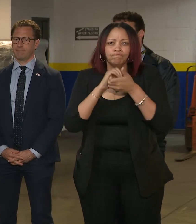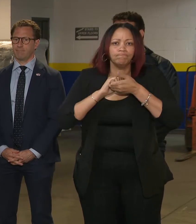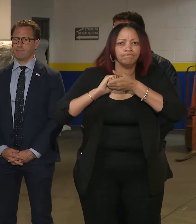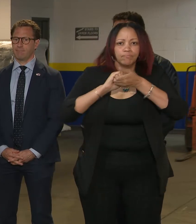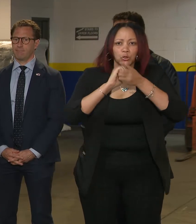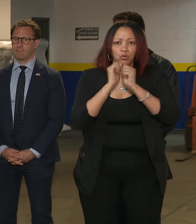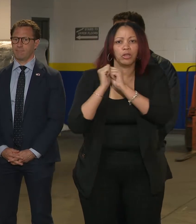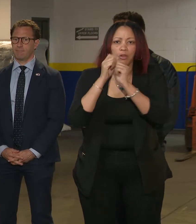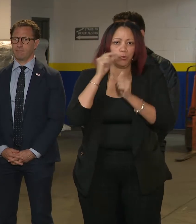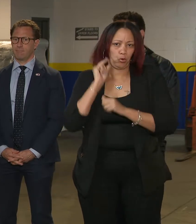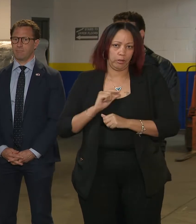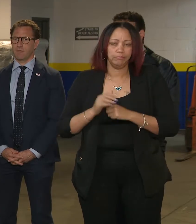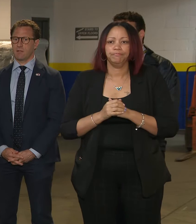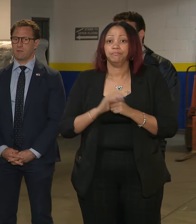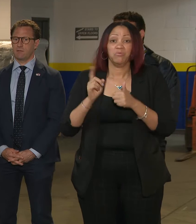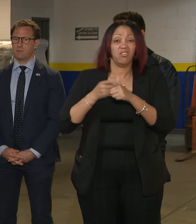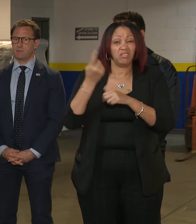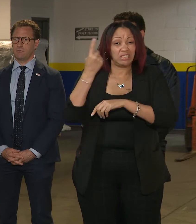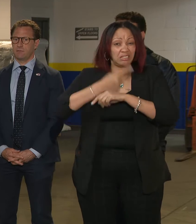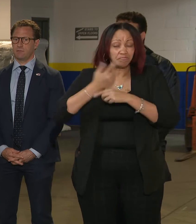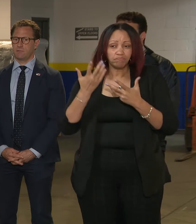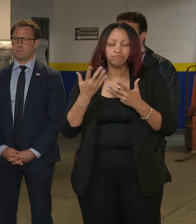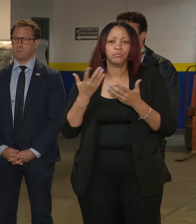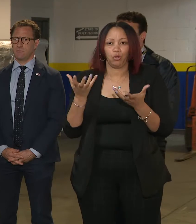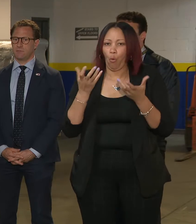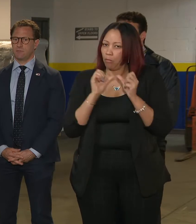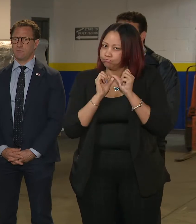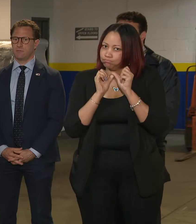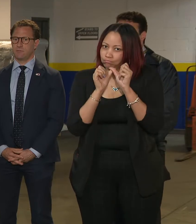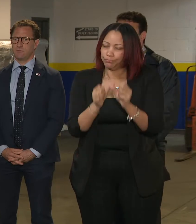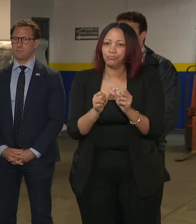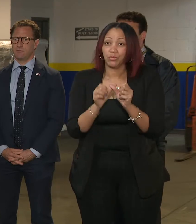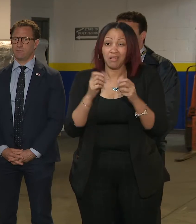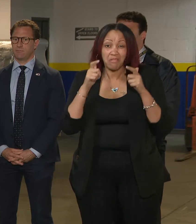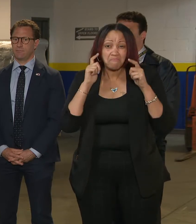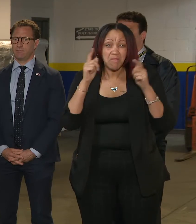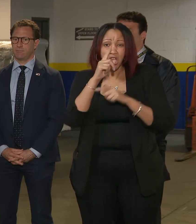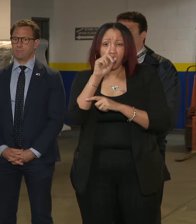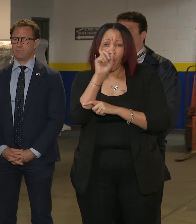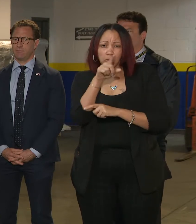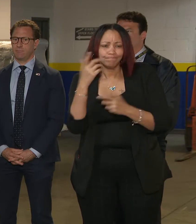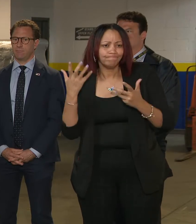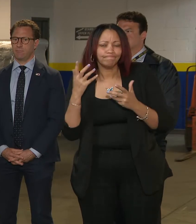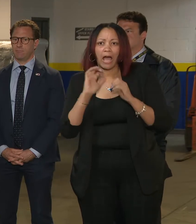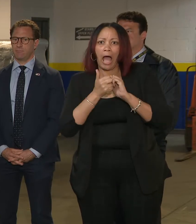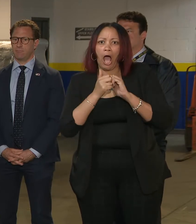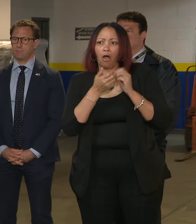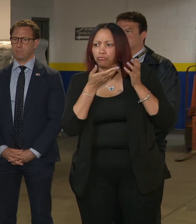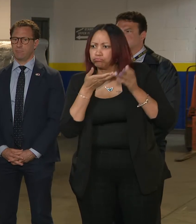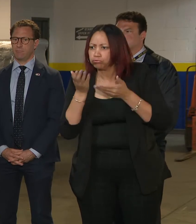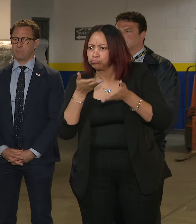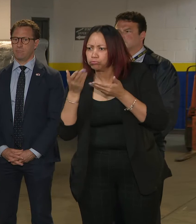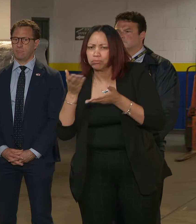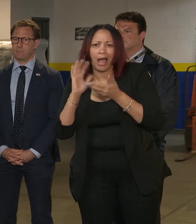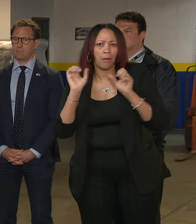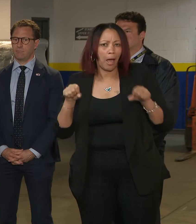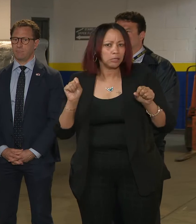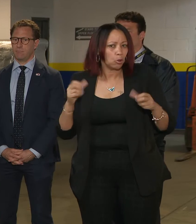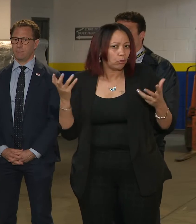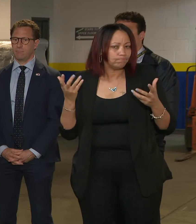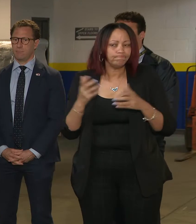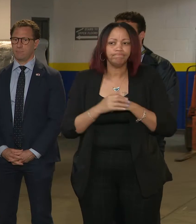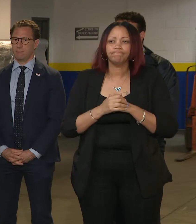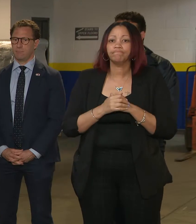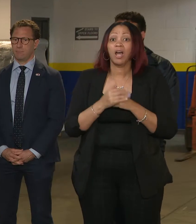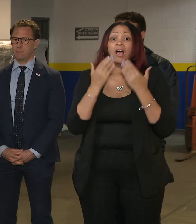people of Ukraine. And from day one, they wanted to do that. And one of the big questions was, how will we get it there? How is this possible? And thanks